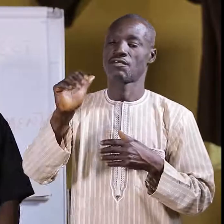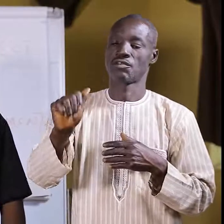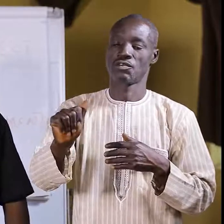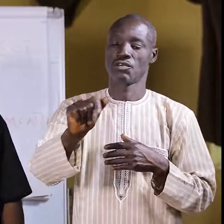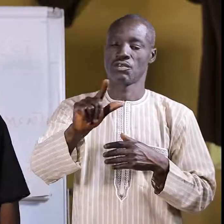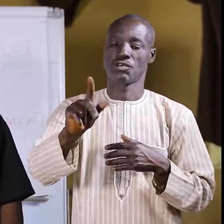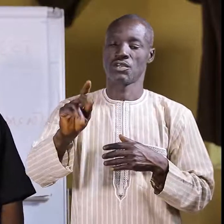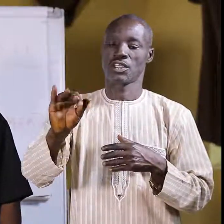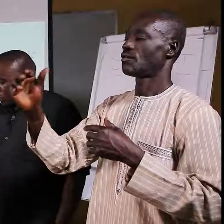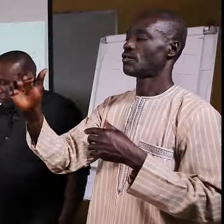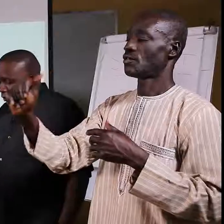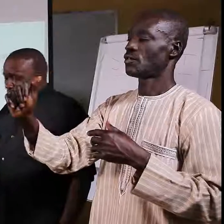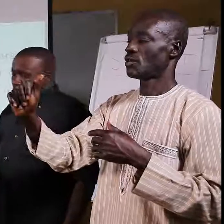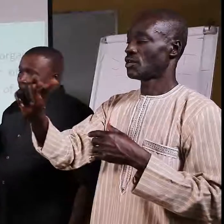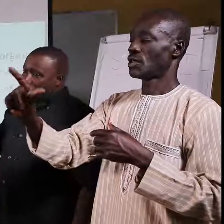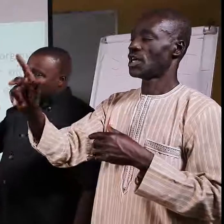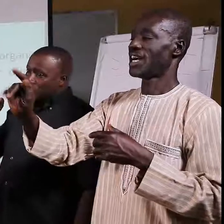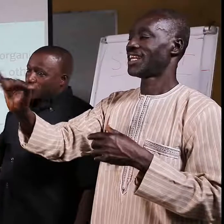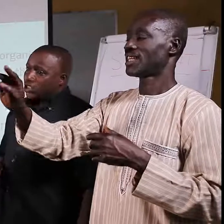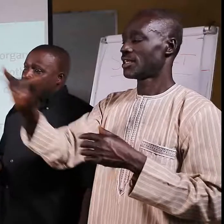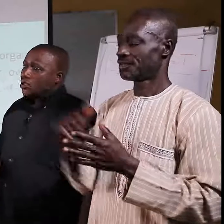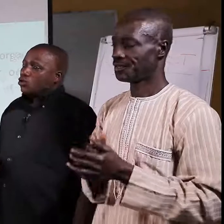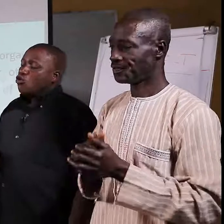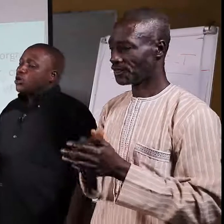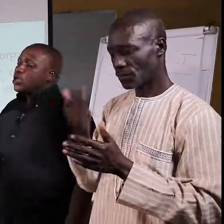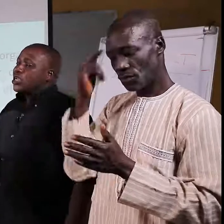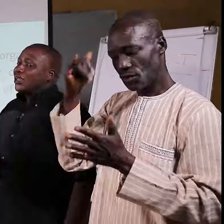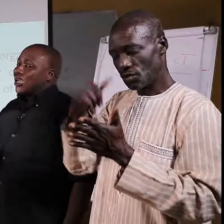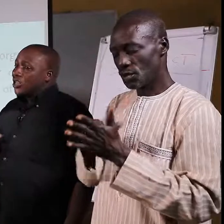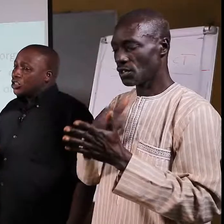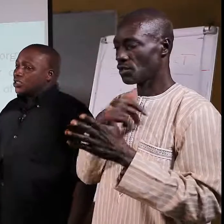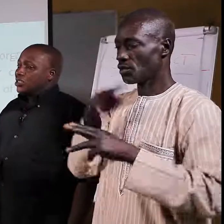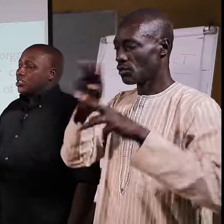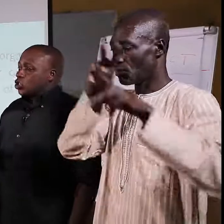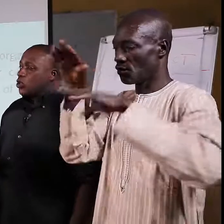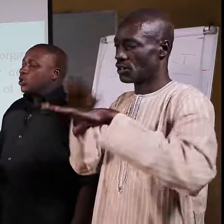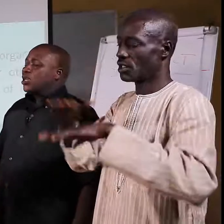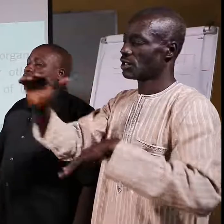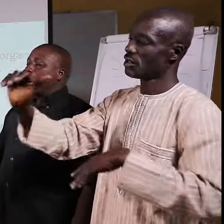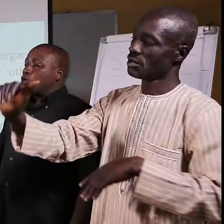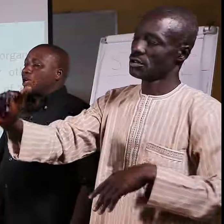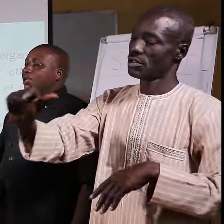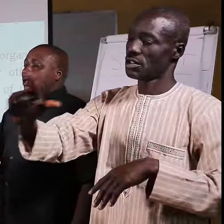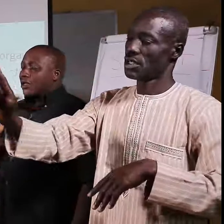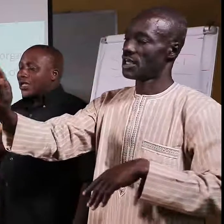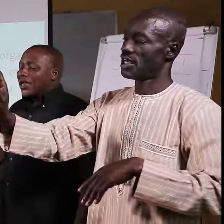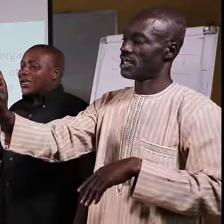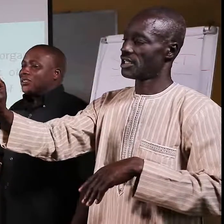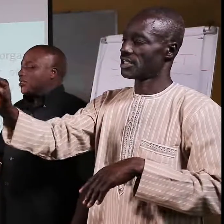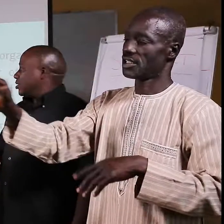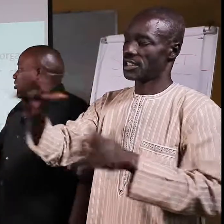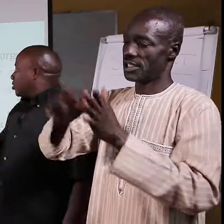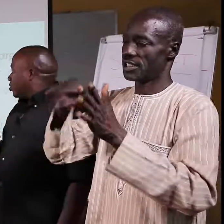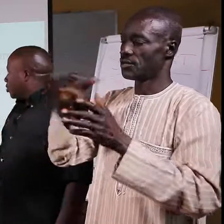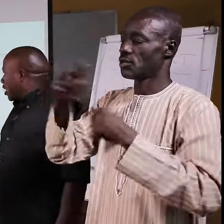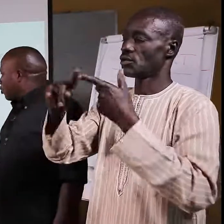and the alkynes. For the purpose of this lesson today, we'll be looking at the alkenes. Then subsequently, we'll look at the